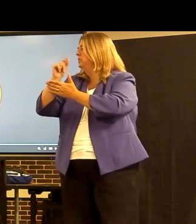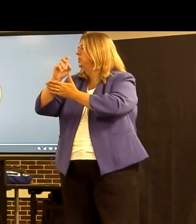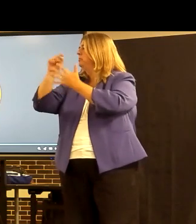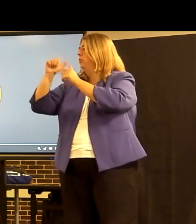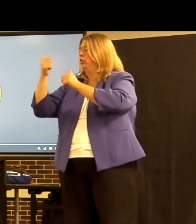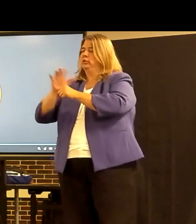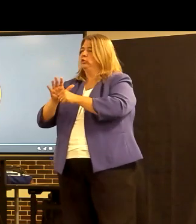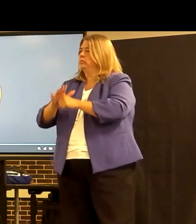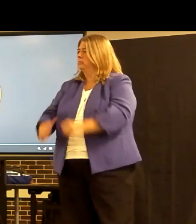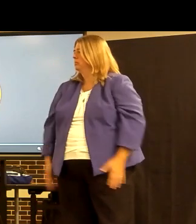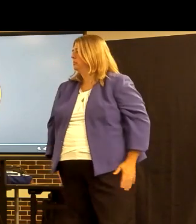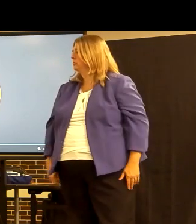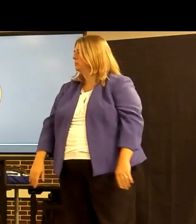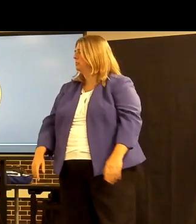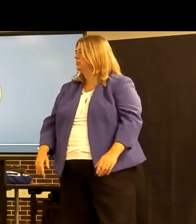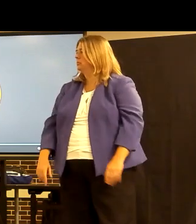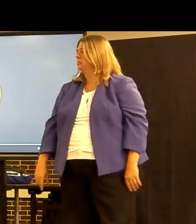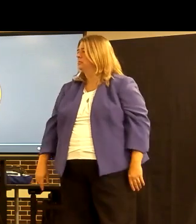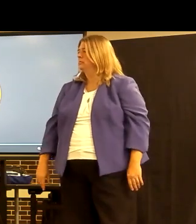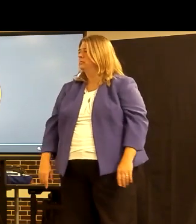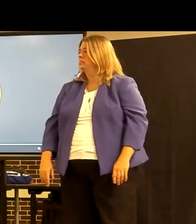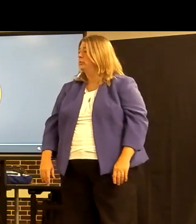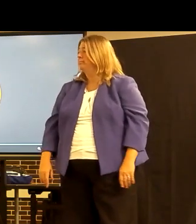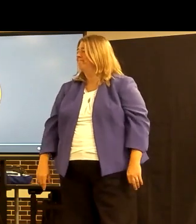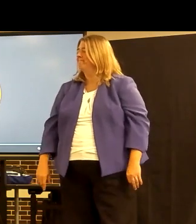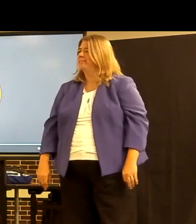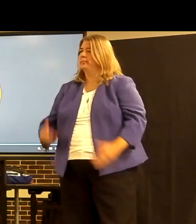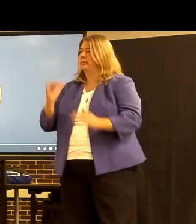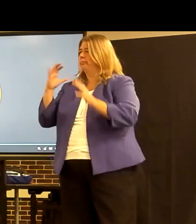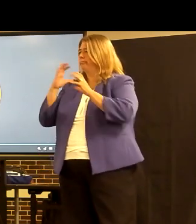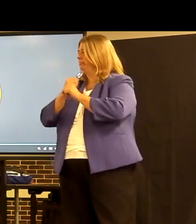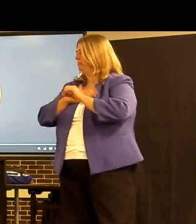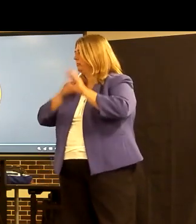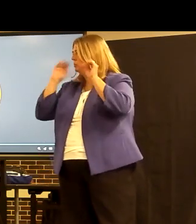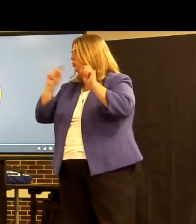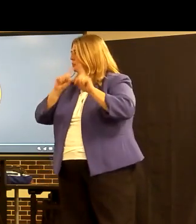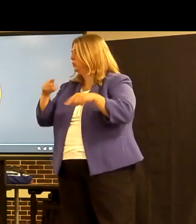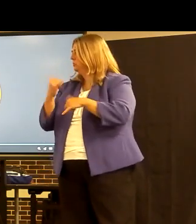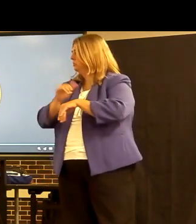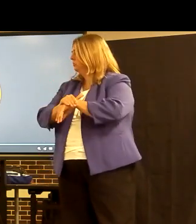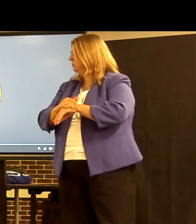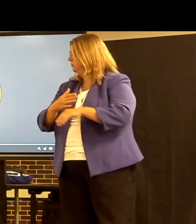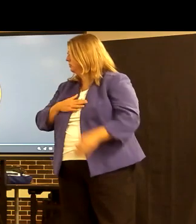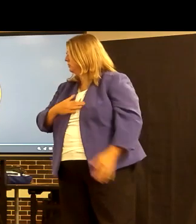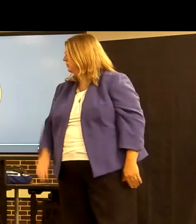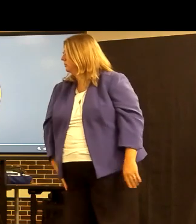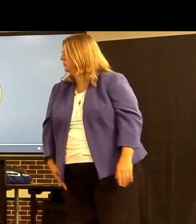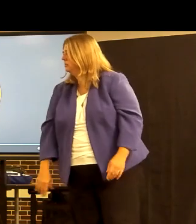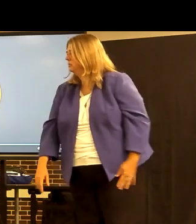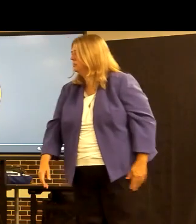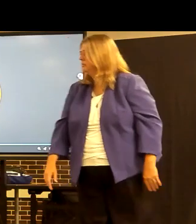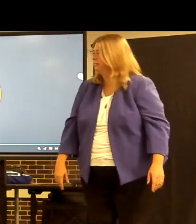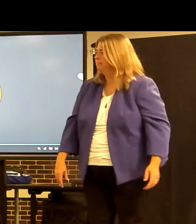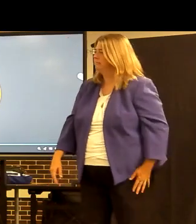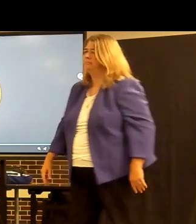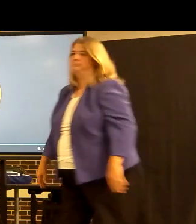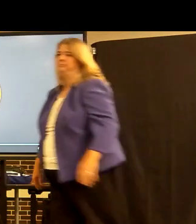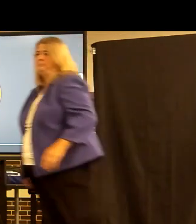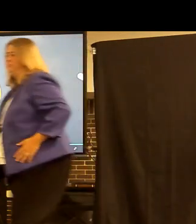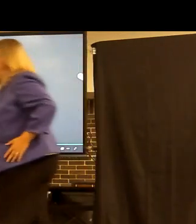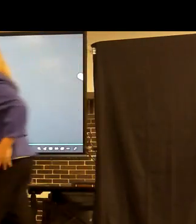But you can anticipate very similar reporting moving forward. And that concludes my superintendent's report